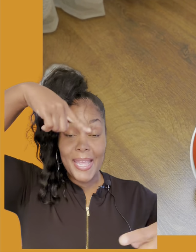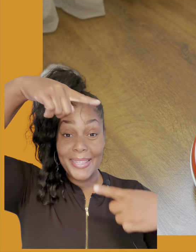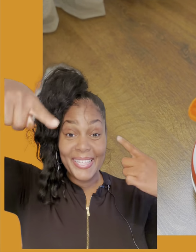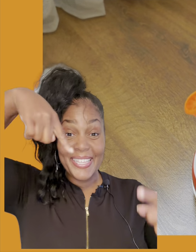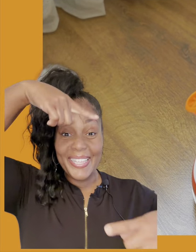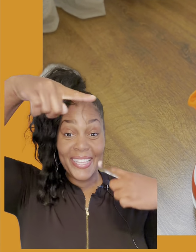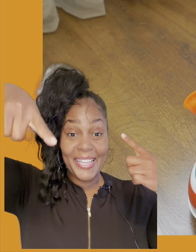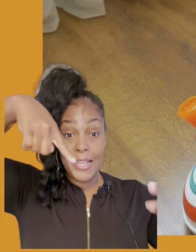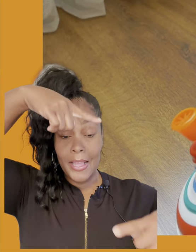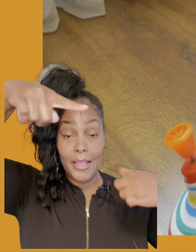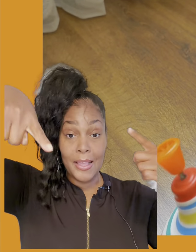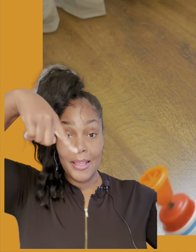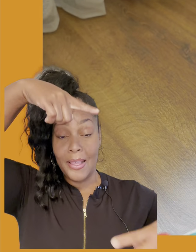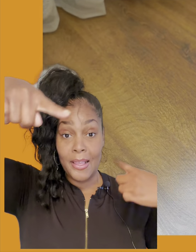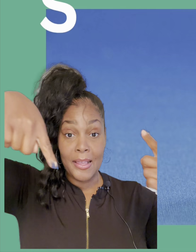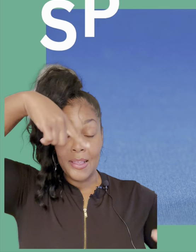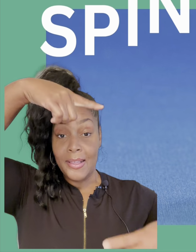Spin.